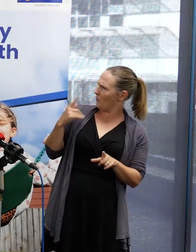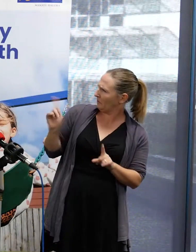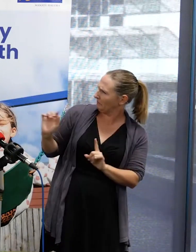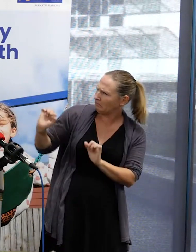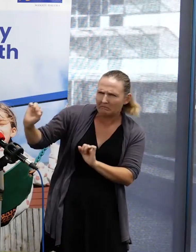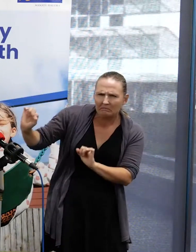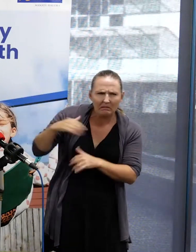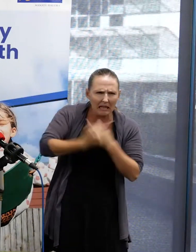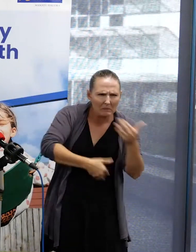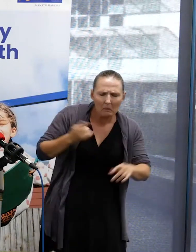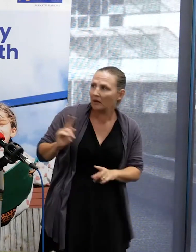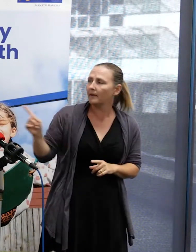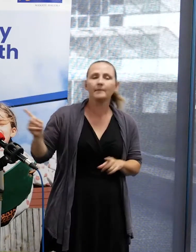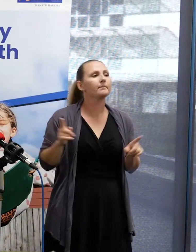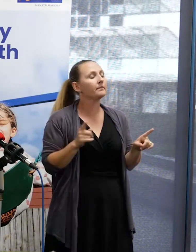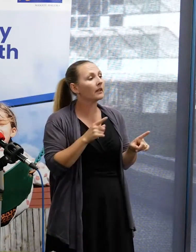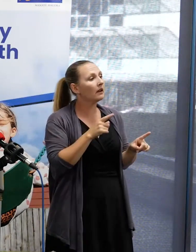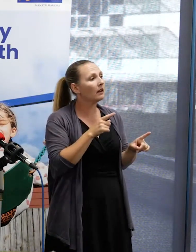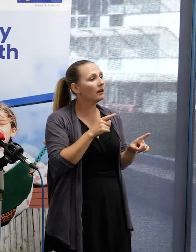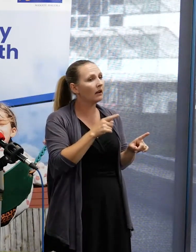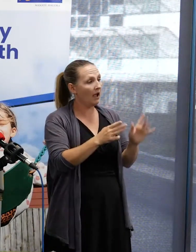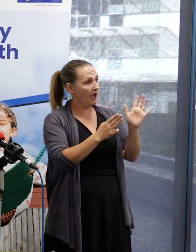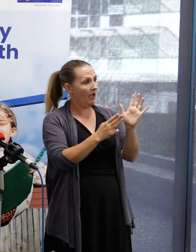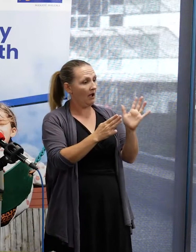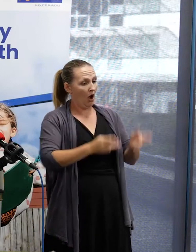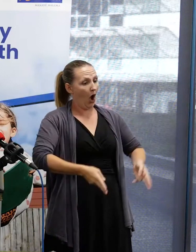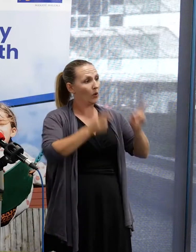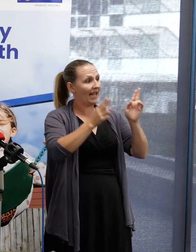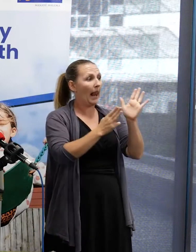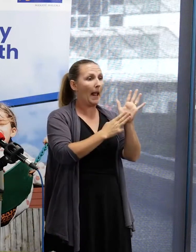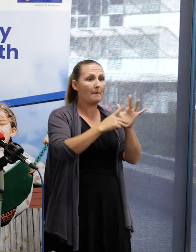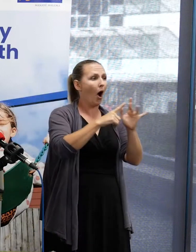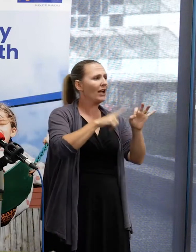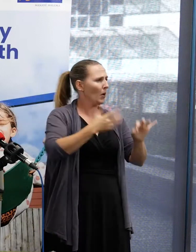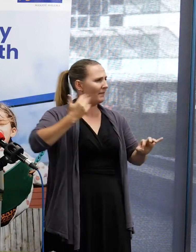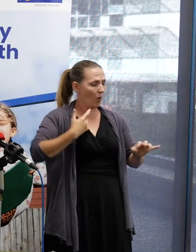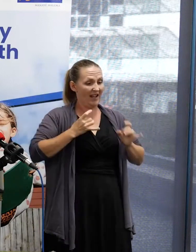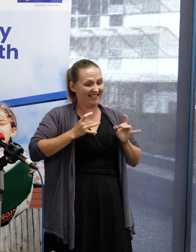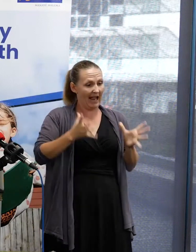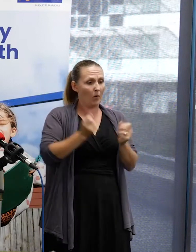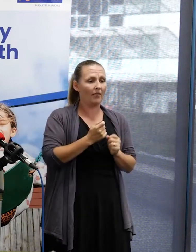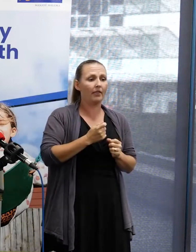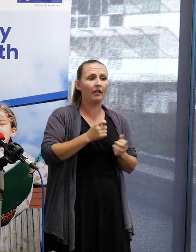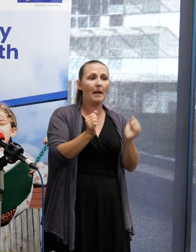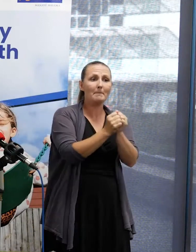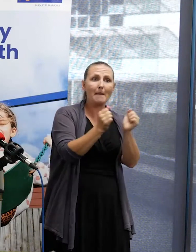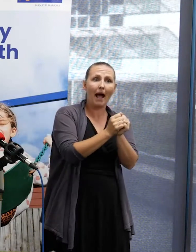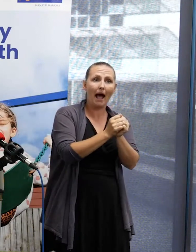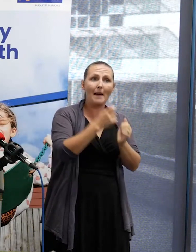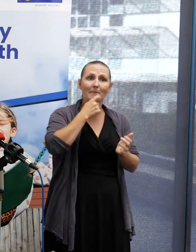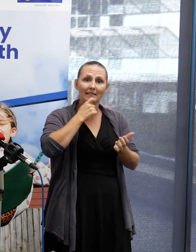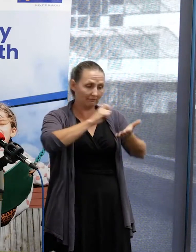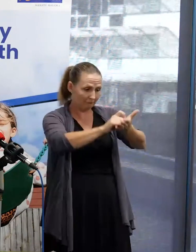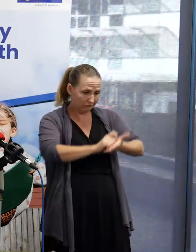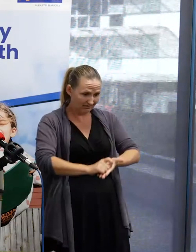do? So previously, remembering that when MIQ started, we were doing things with pieces of paper and pencil, and that was how we were monitoring